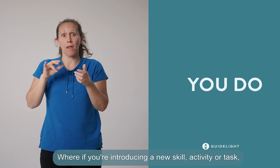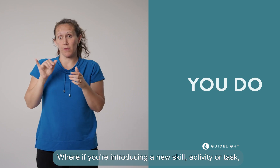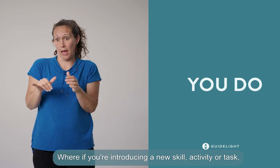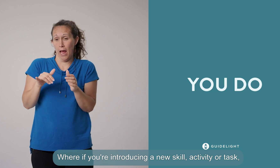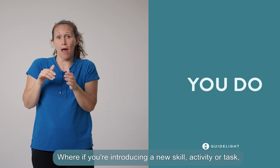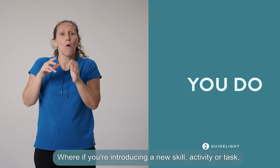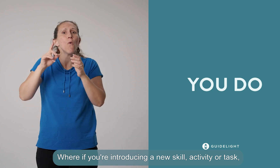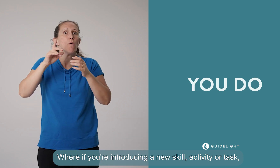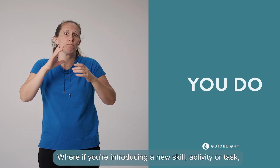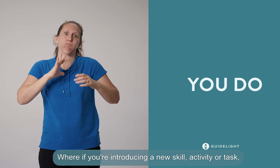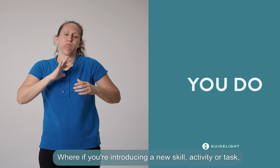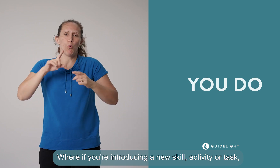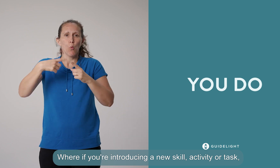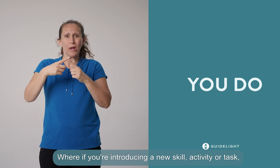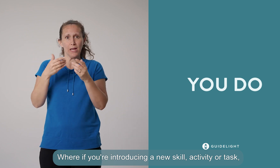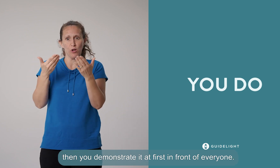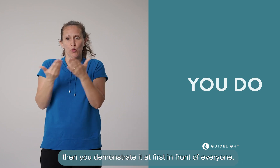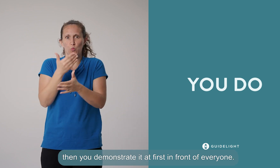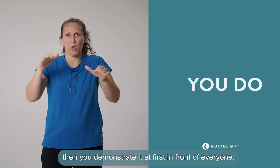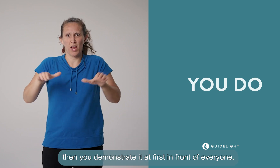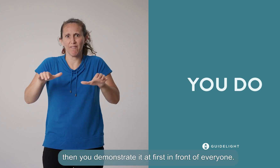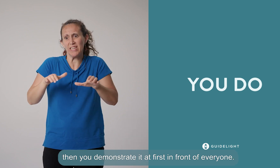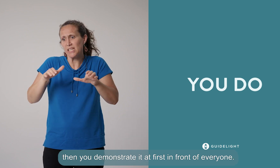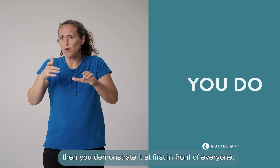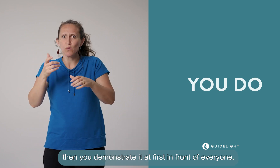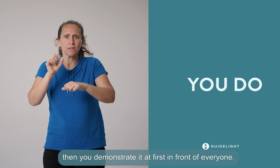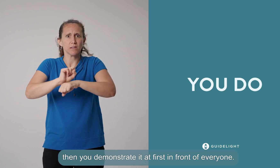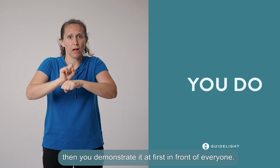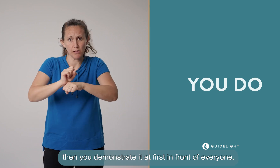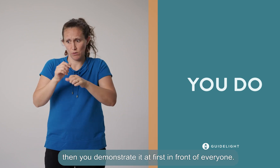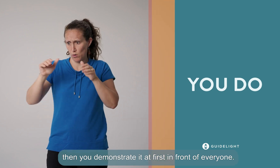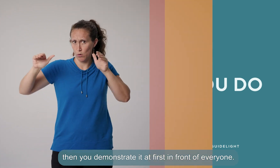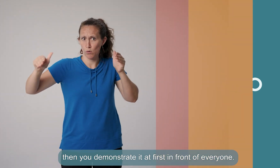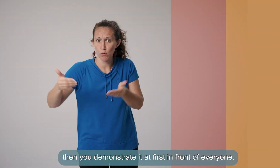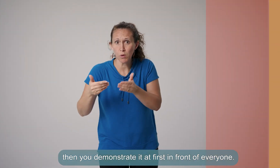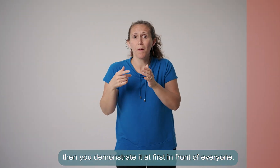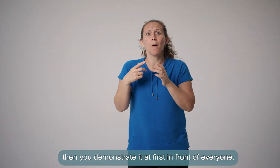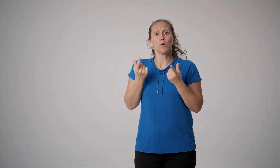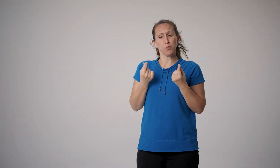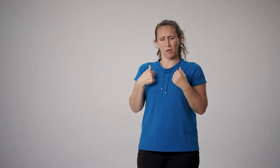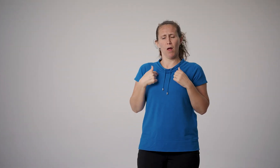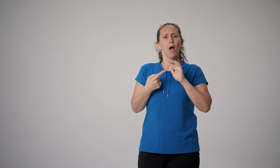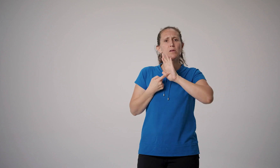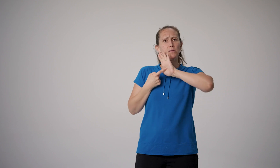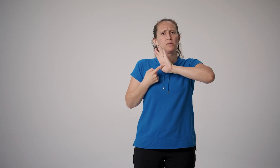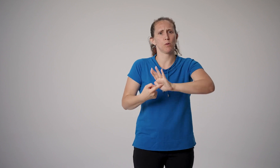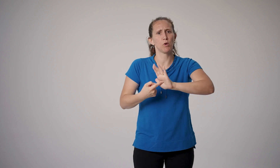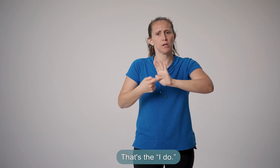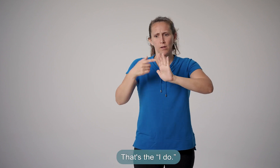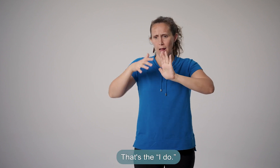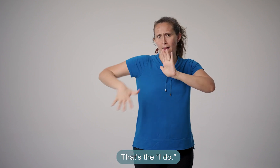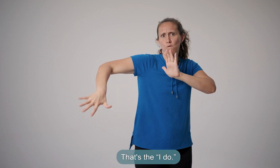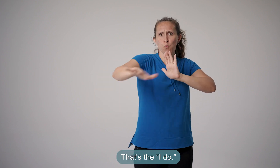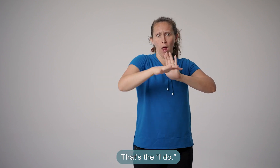skill, activity, or task, then you demonstrate it at first in front of everyone. That's the I